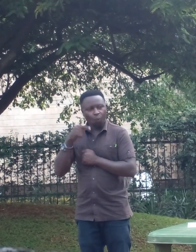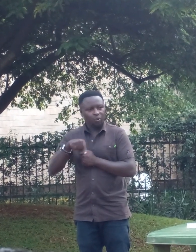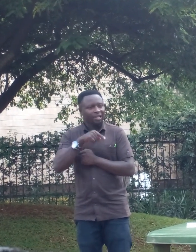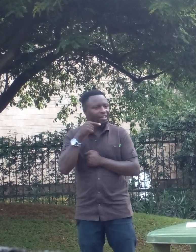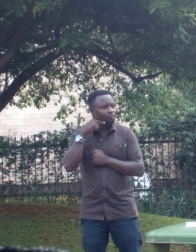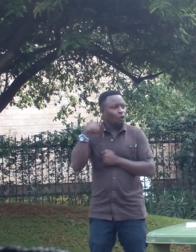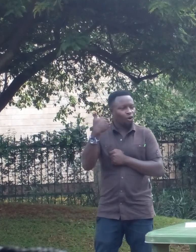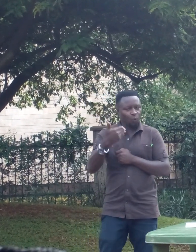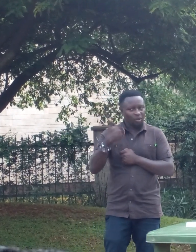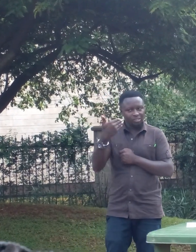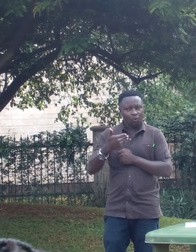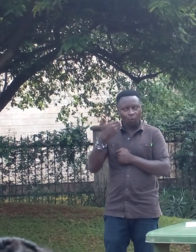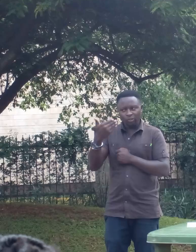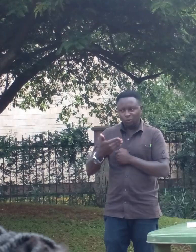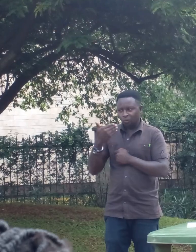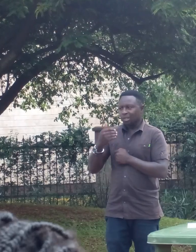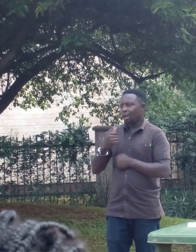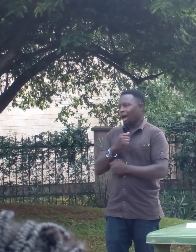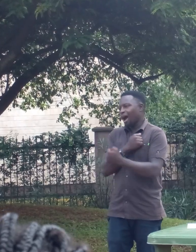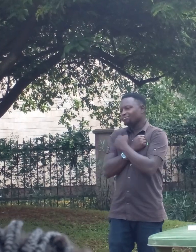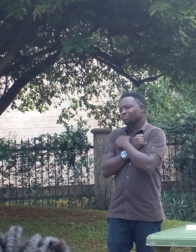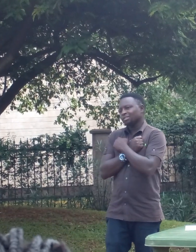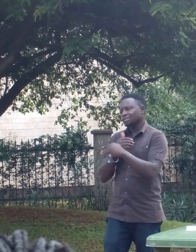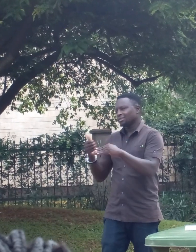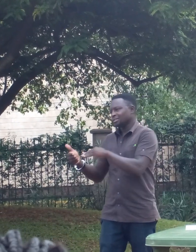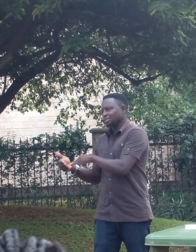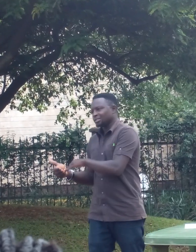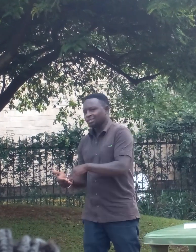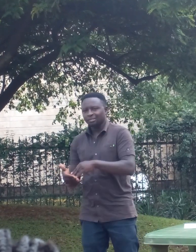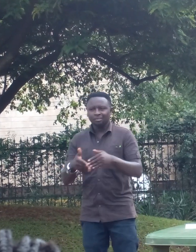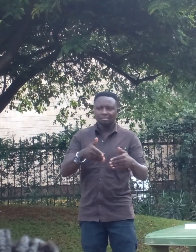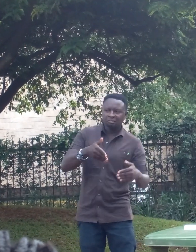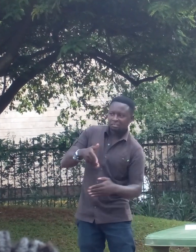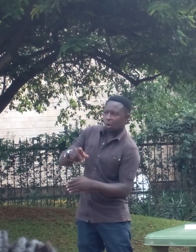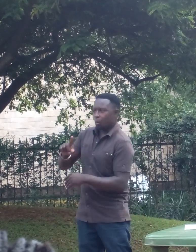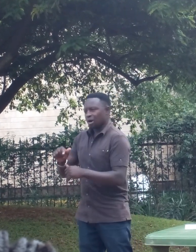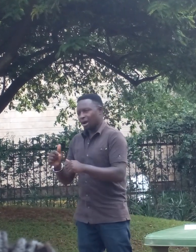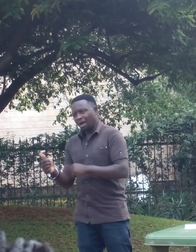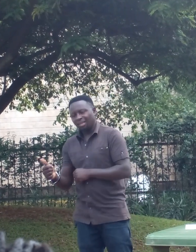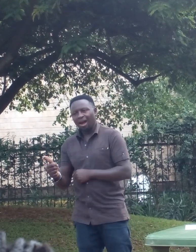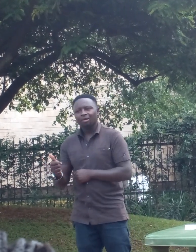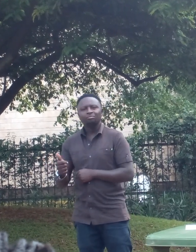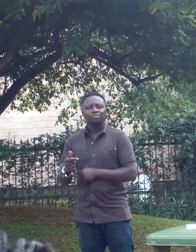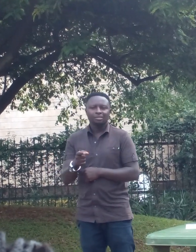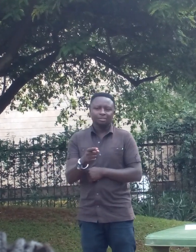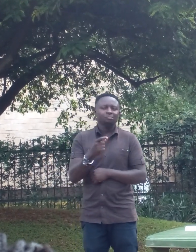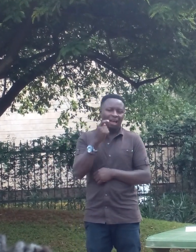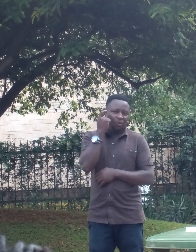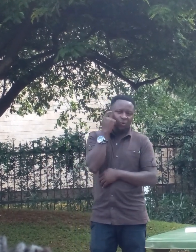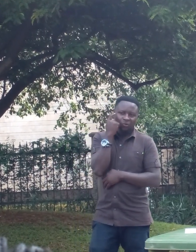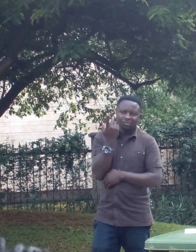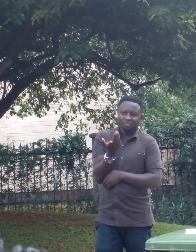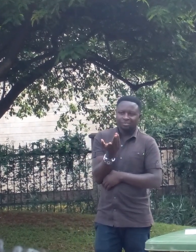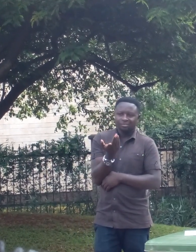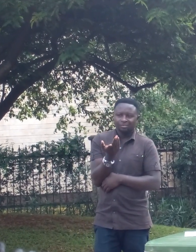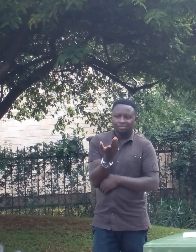I know we as deaf people always love chimba watu wengine, chimba one another. I know